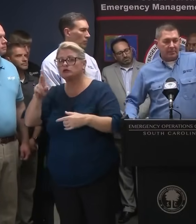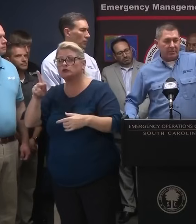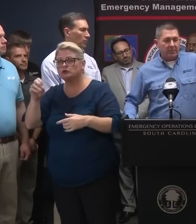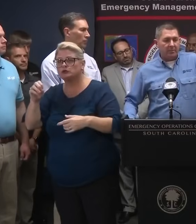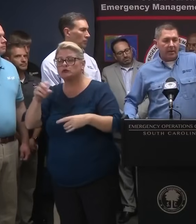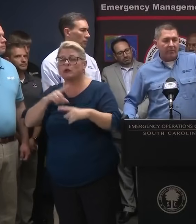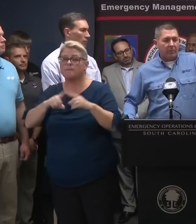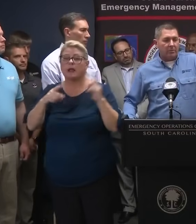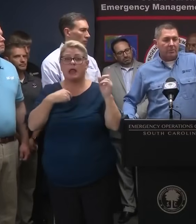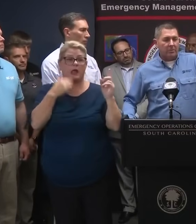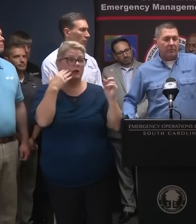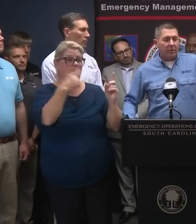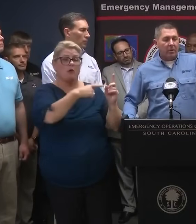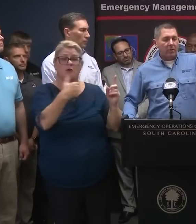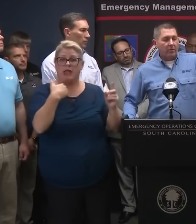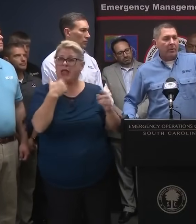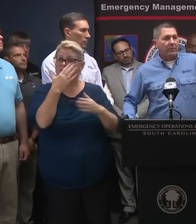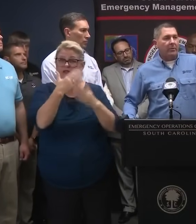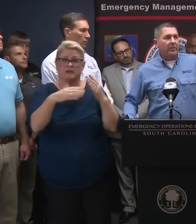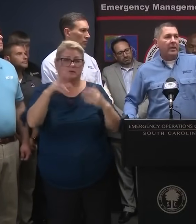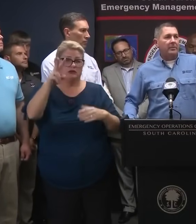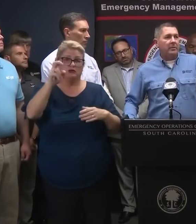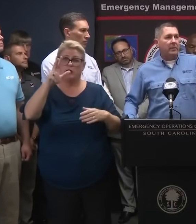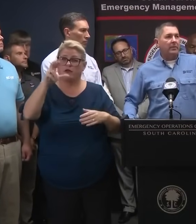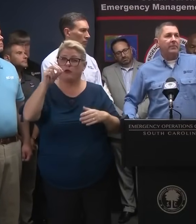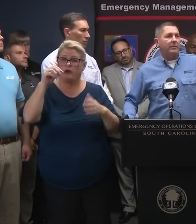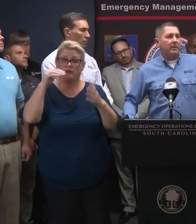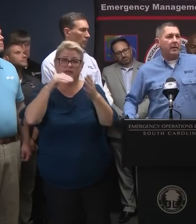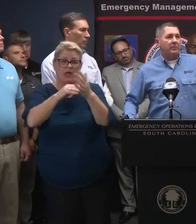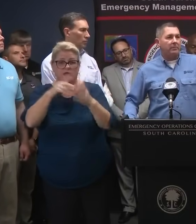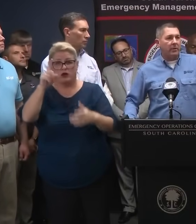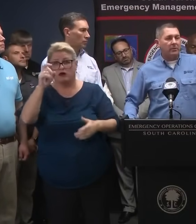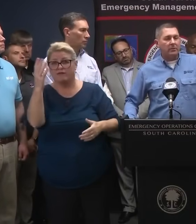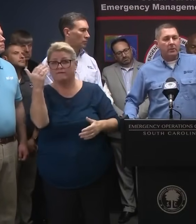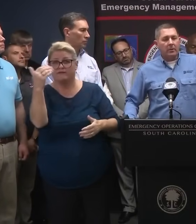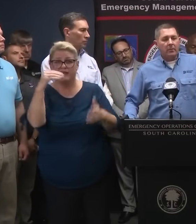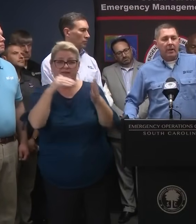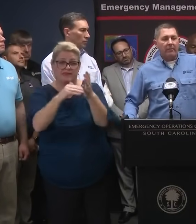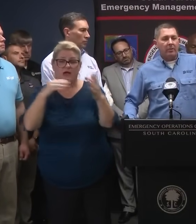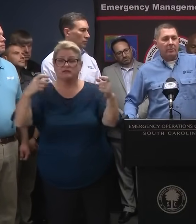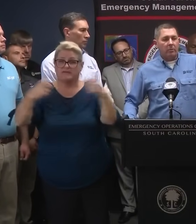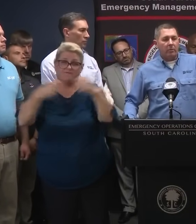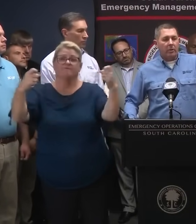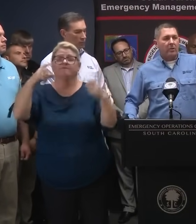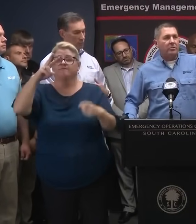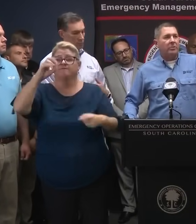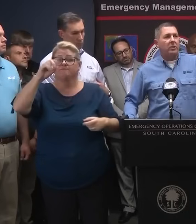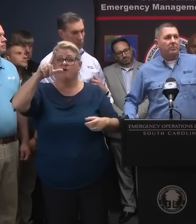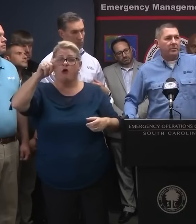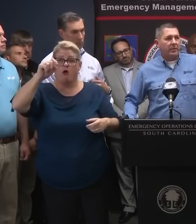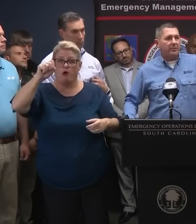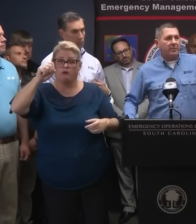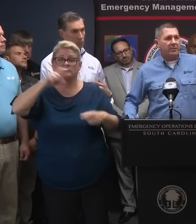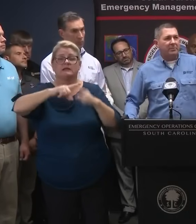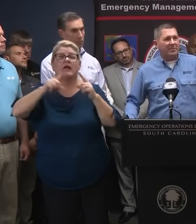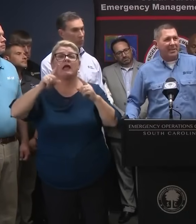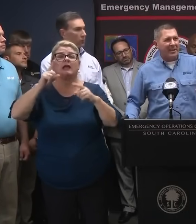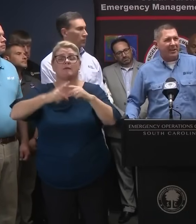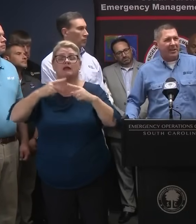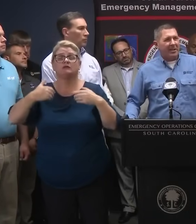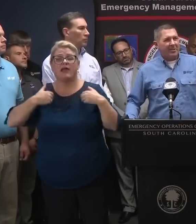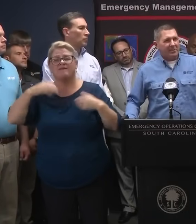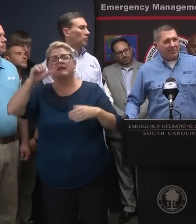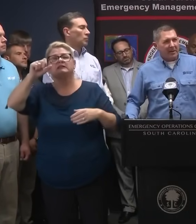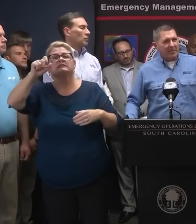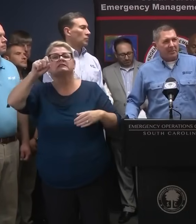for Jimmy's system, we have voltages of 230,000 and 115,000 volts. We have also what we call sub-transmission, which is